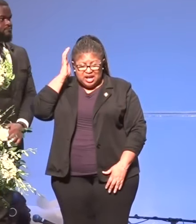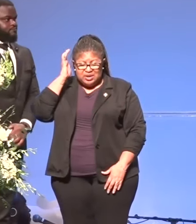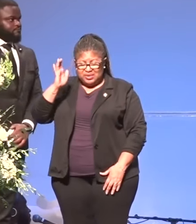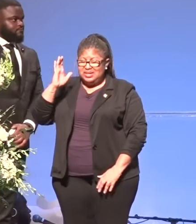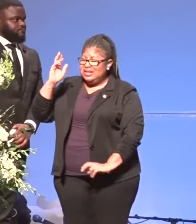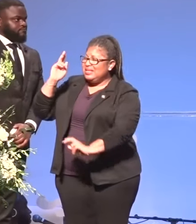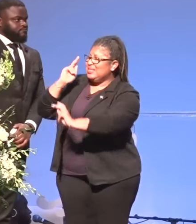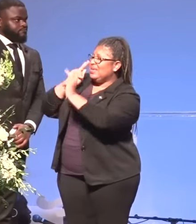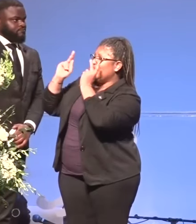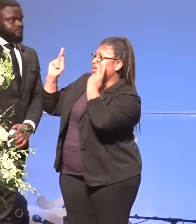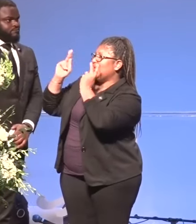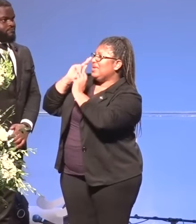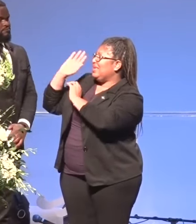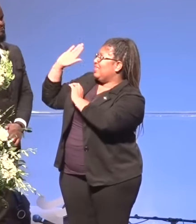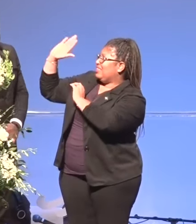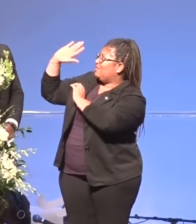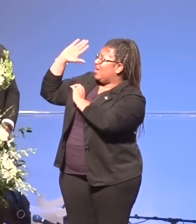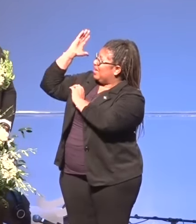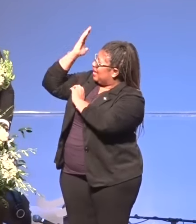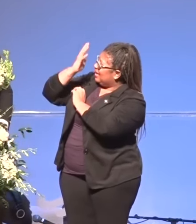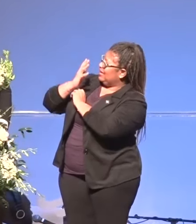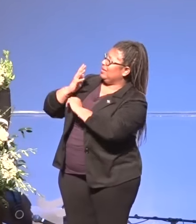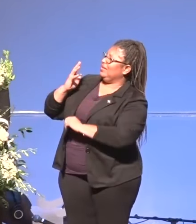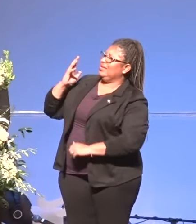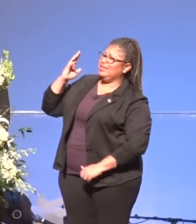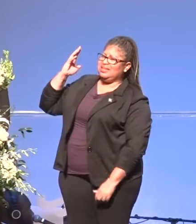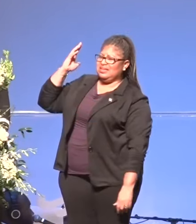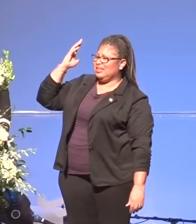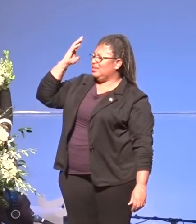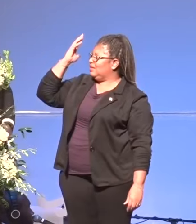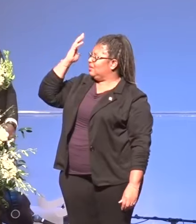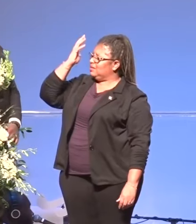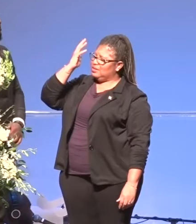I shall see his face.